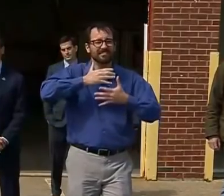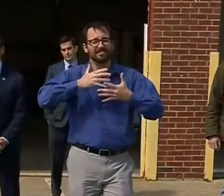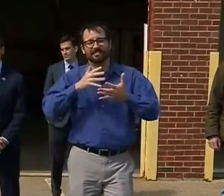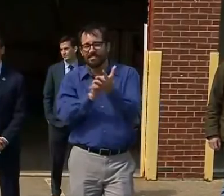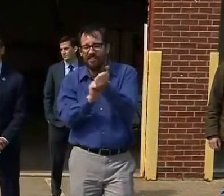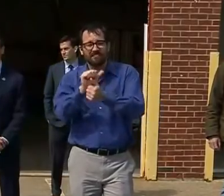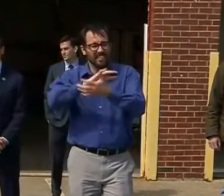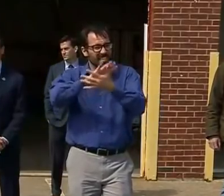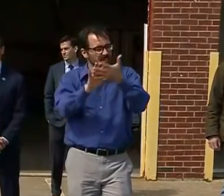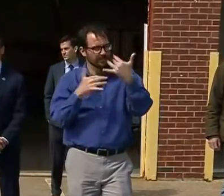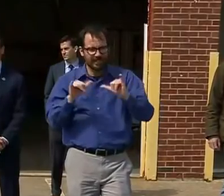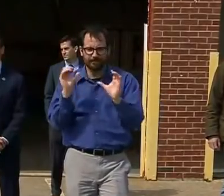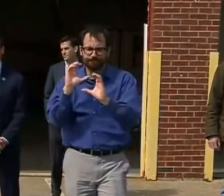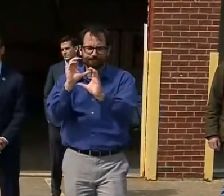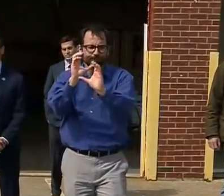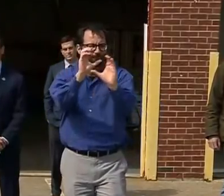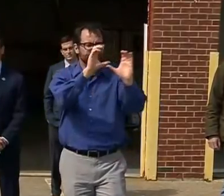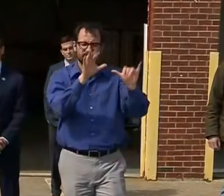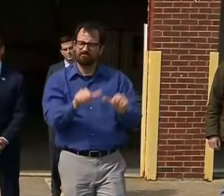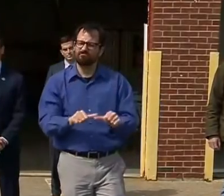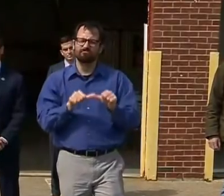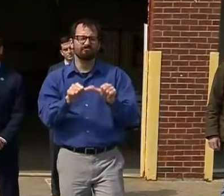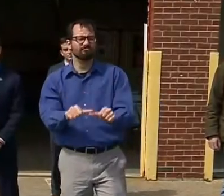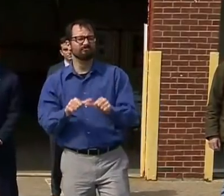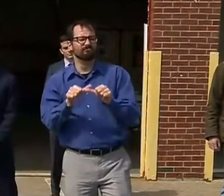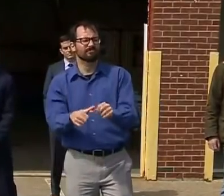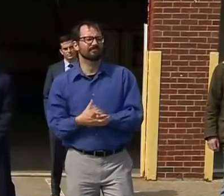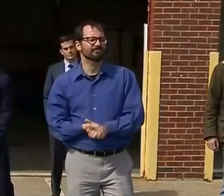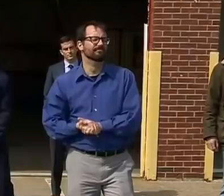that. Sorry, with it being Easter weekend,